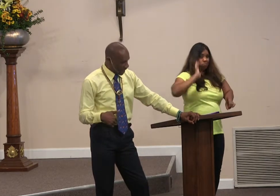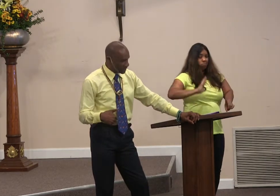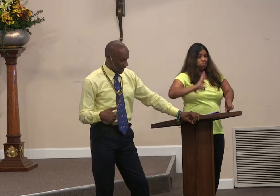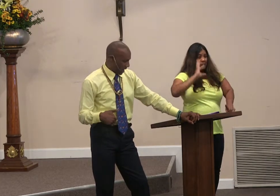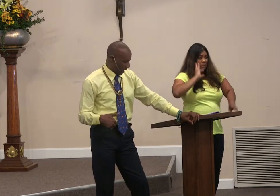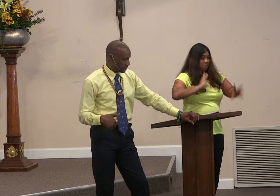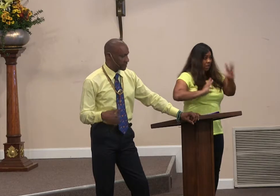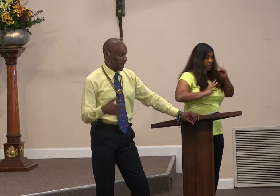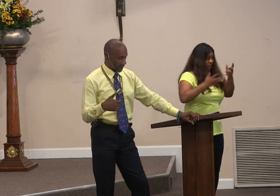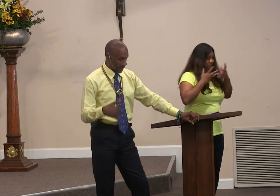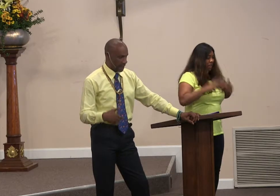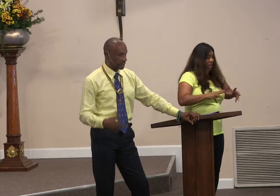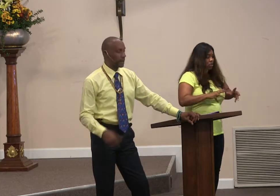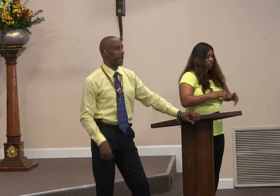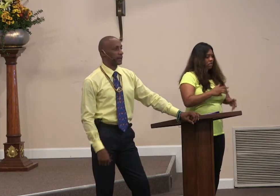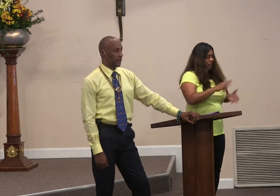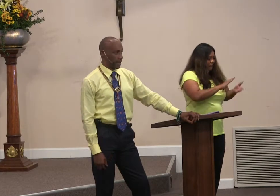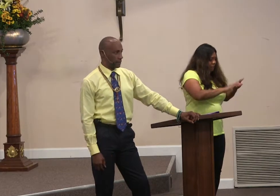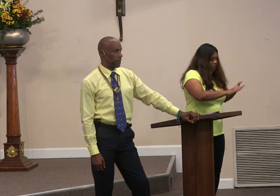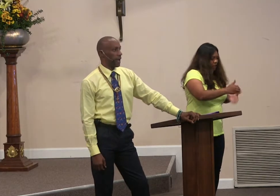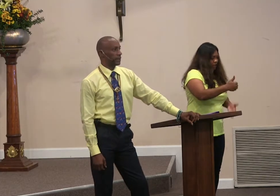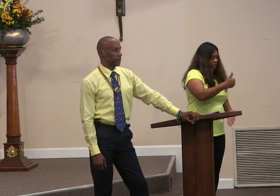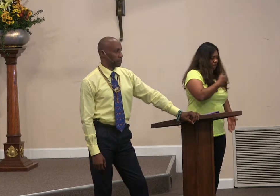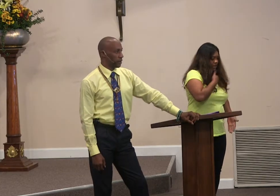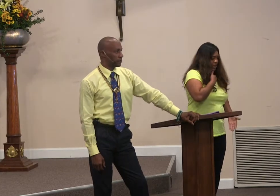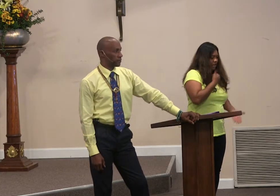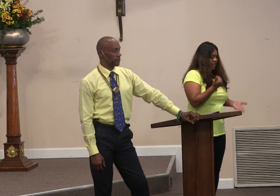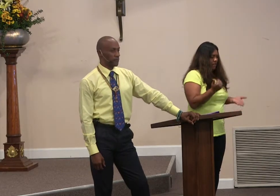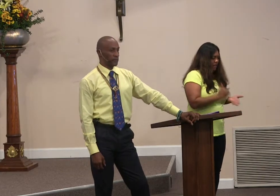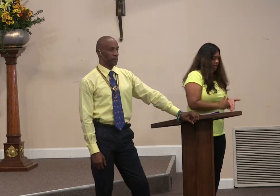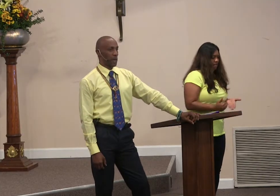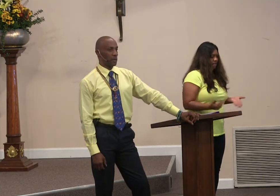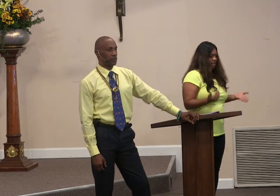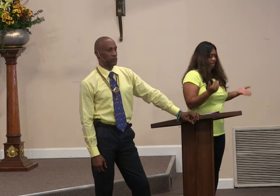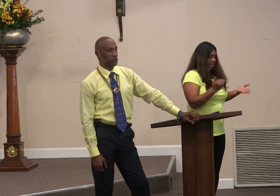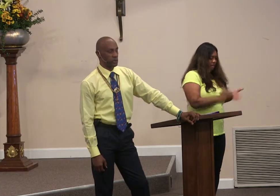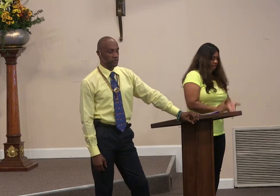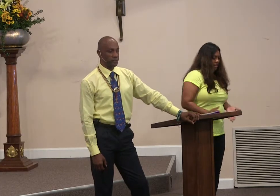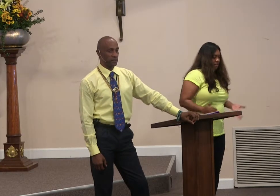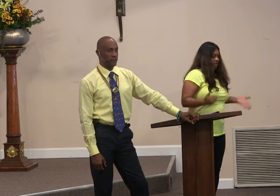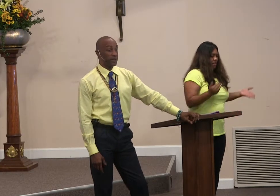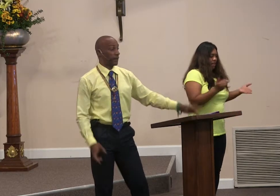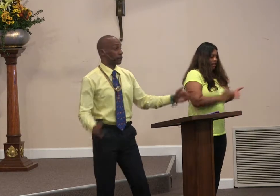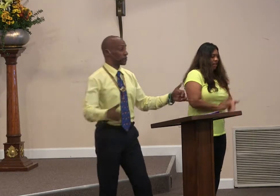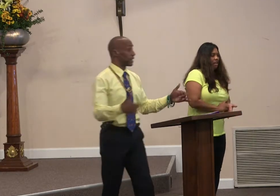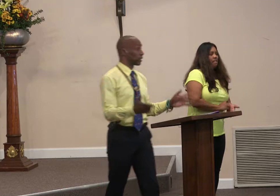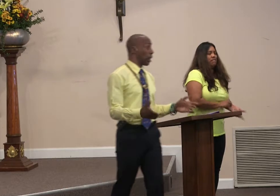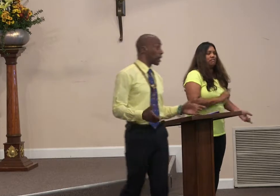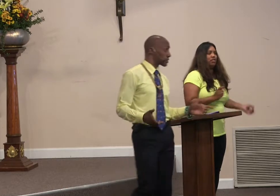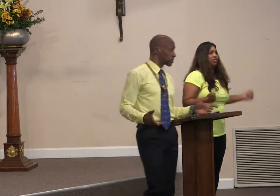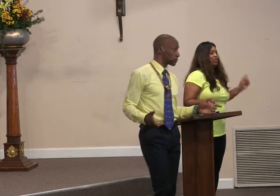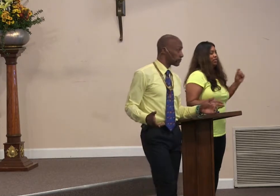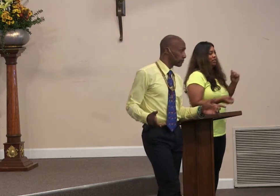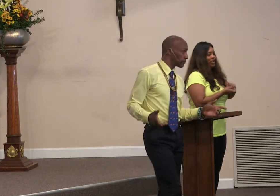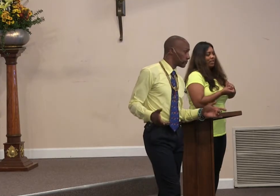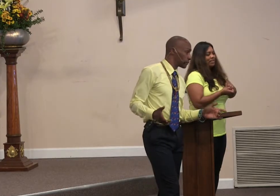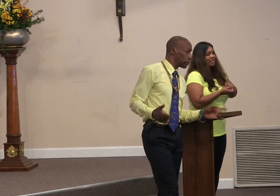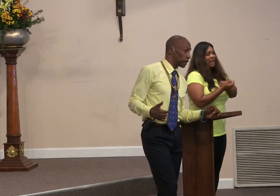yet again and again and again and again. And in a month, 15 pounds shifted. Now, I don't say